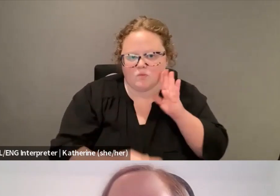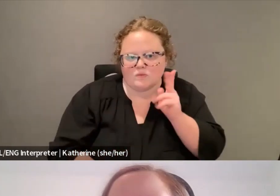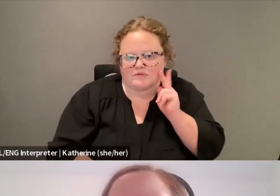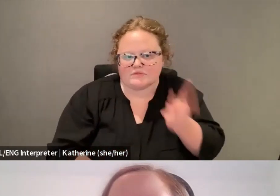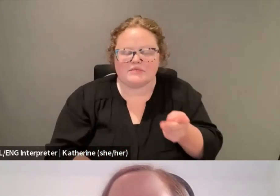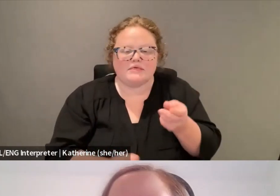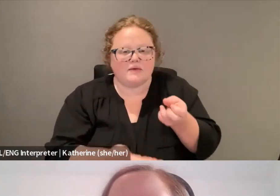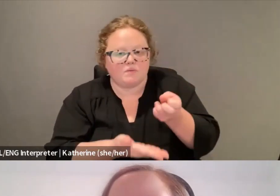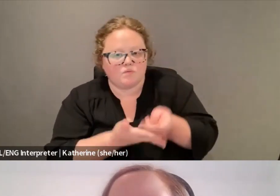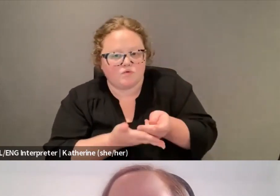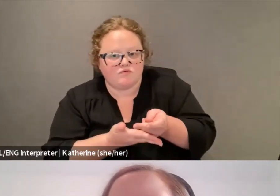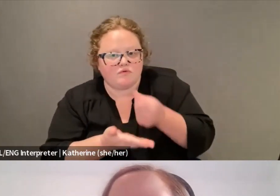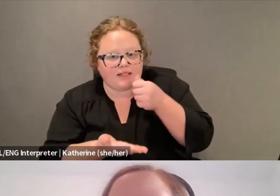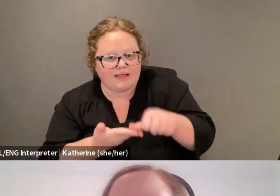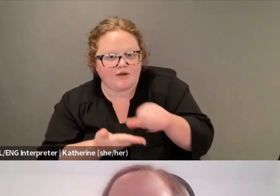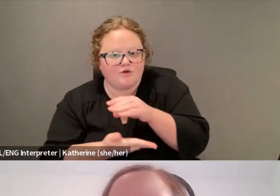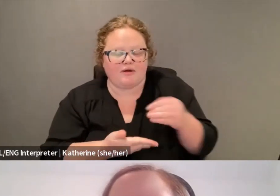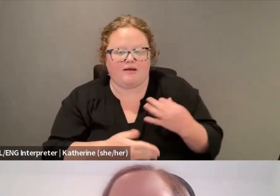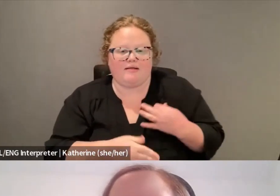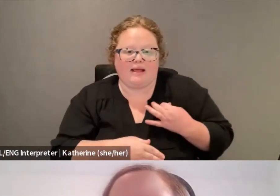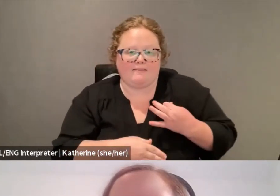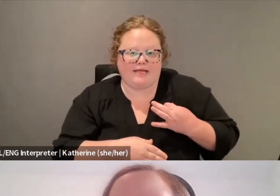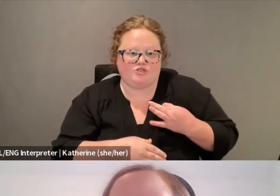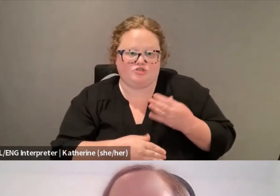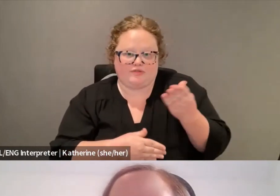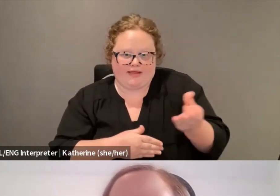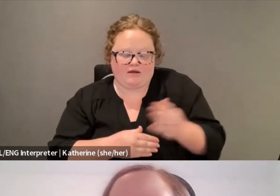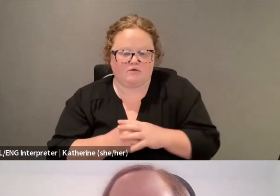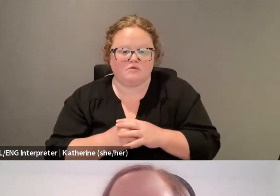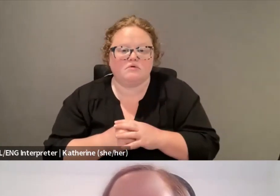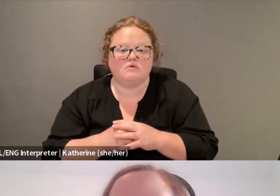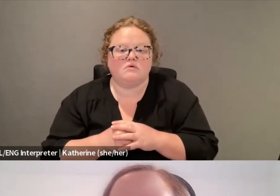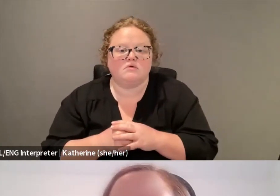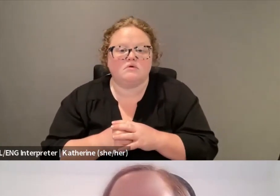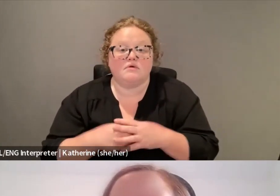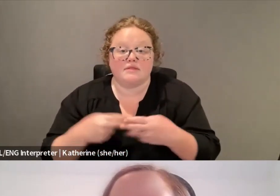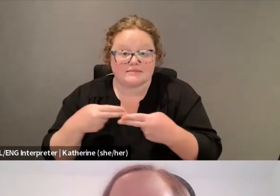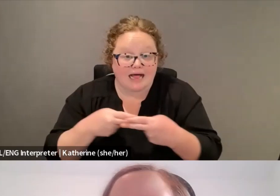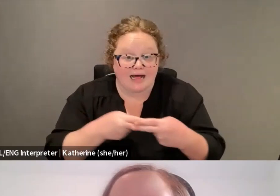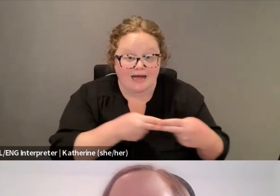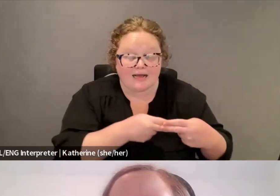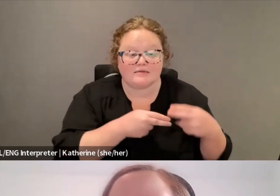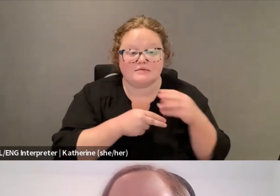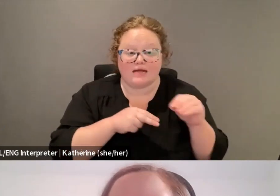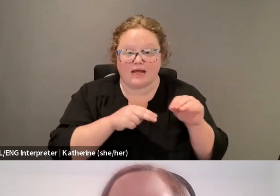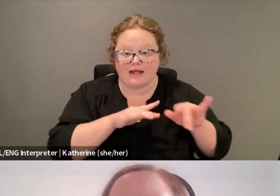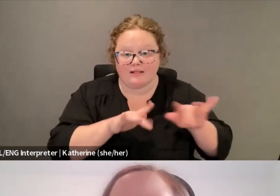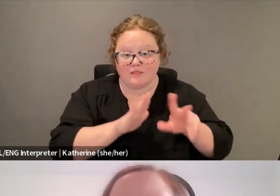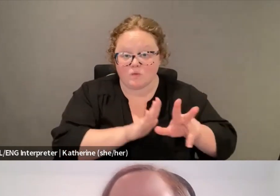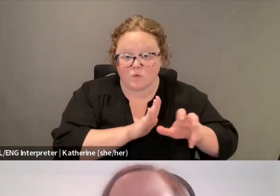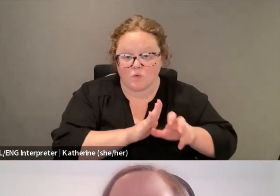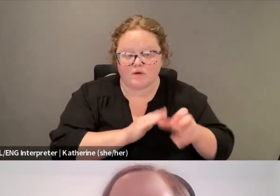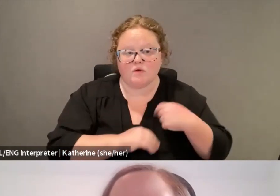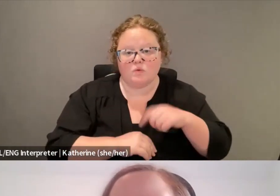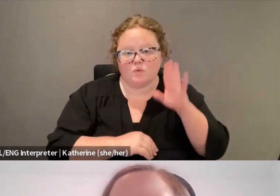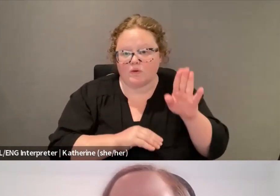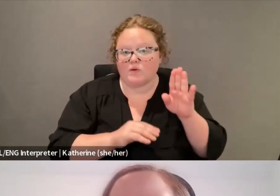application there. The slides and the recording for this session will be available on our website.